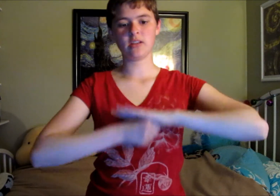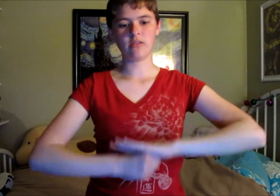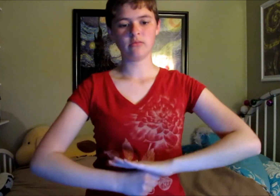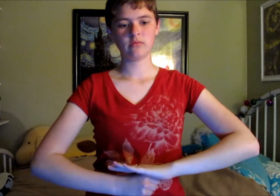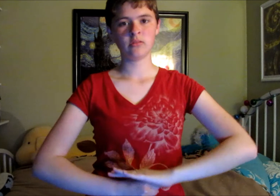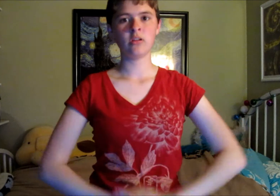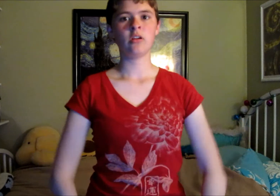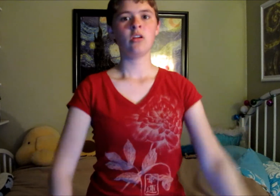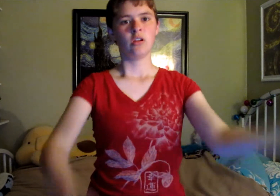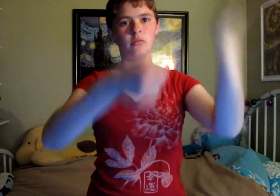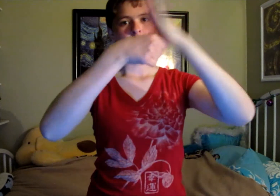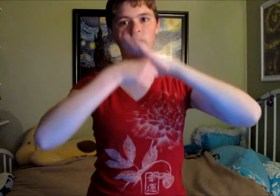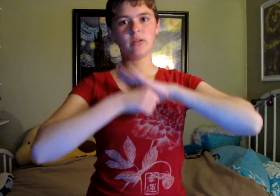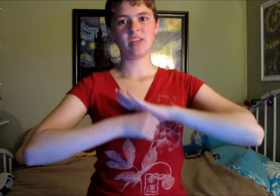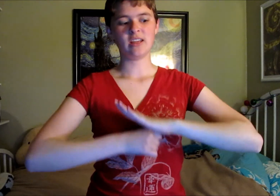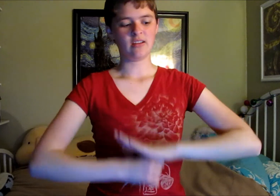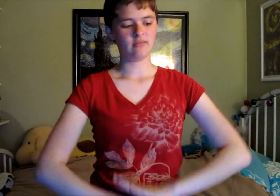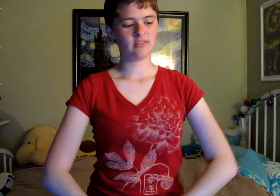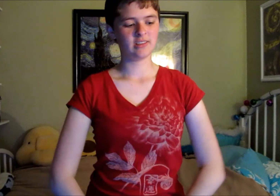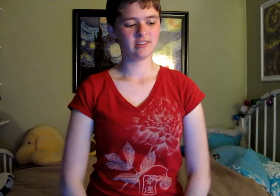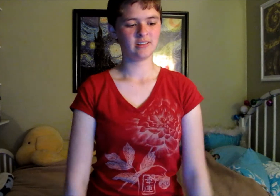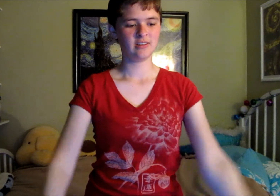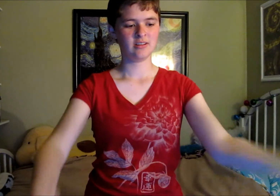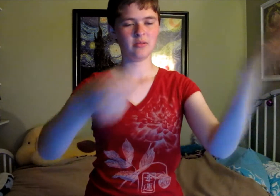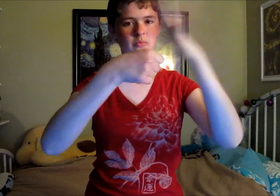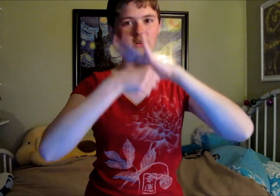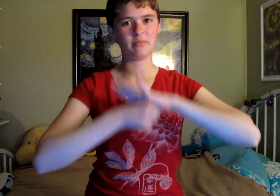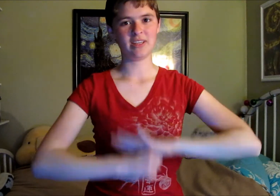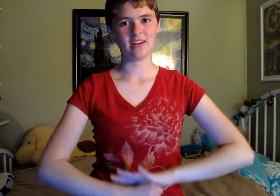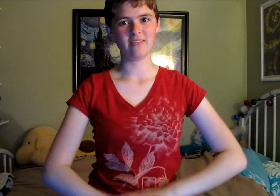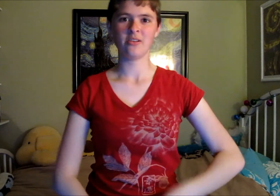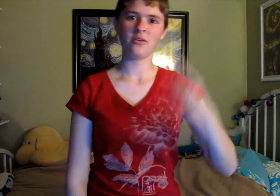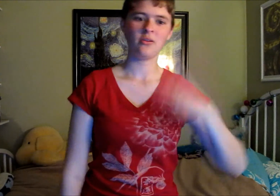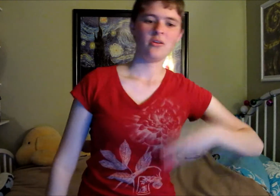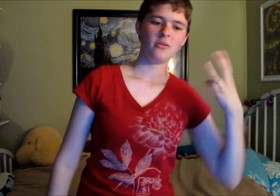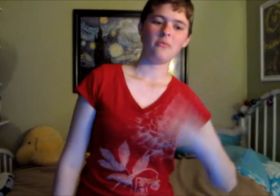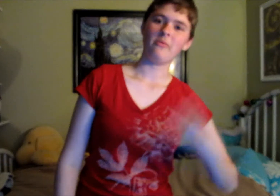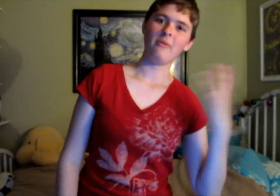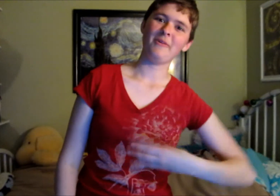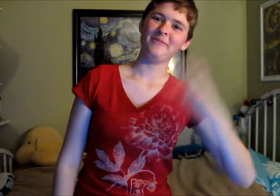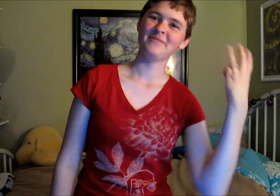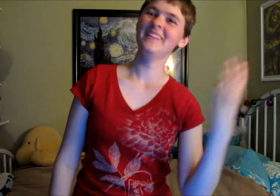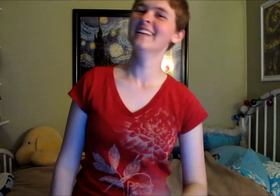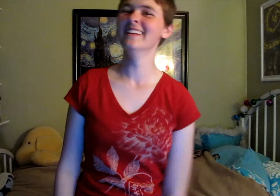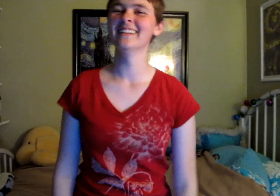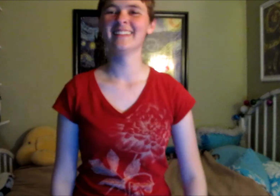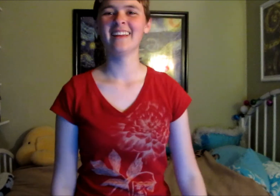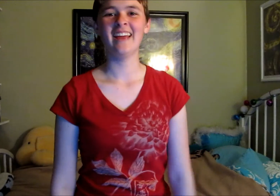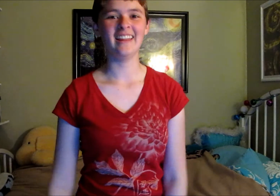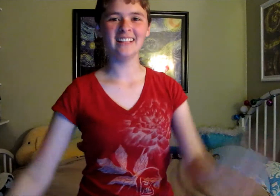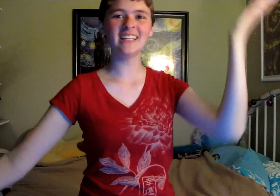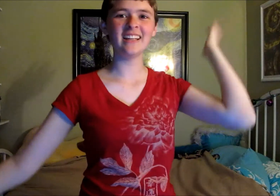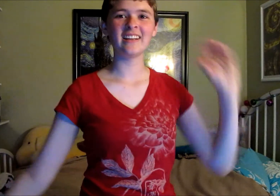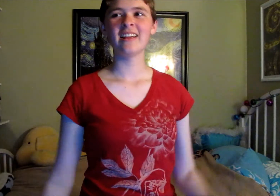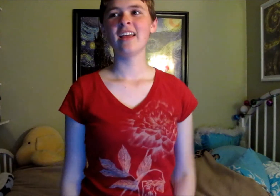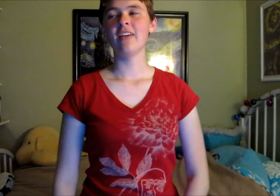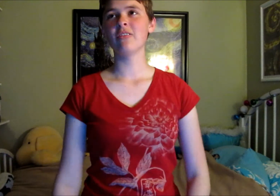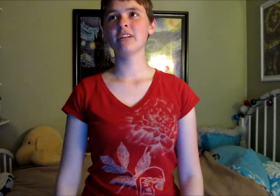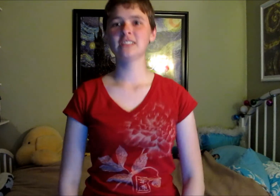down. Bring me down. Bring me down. Whoa. And that's it. If you want to see the